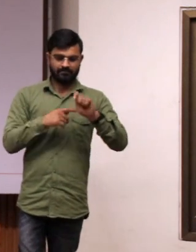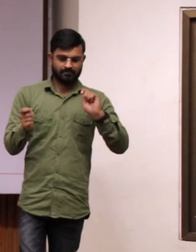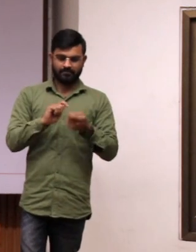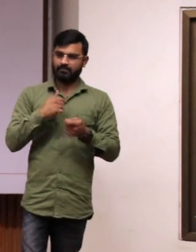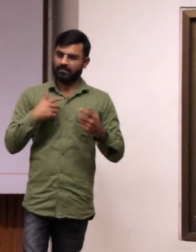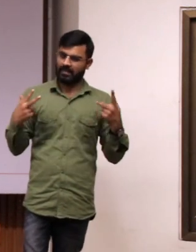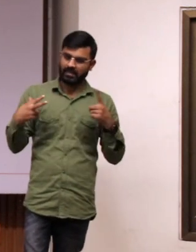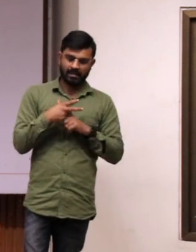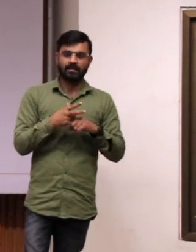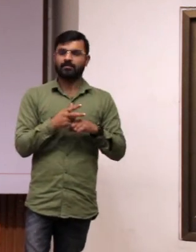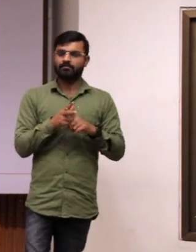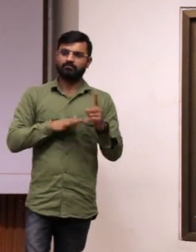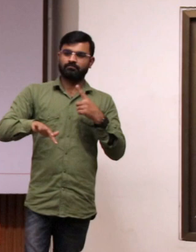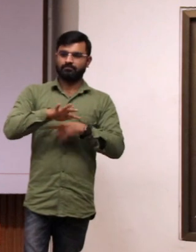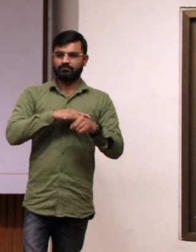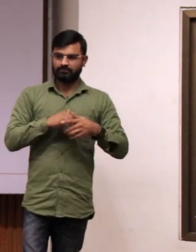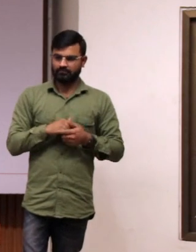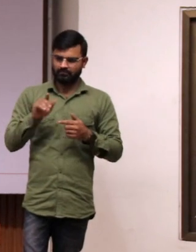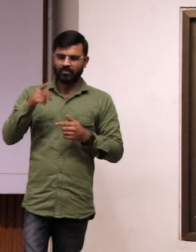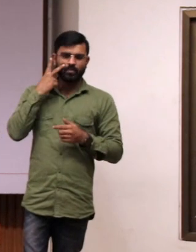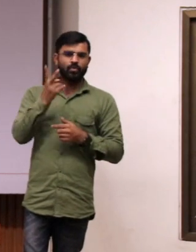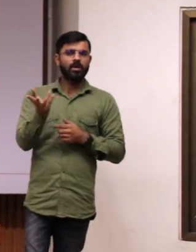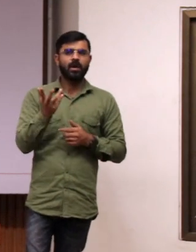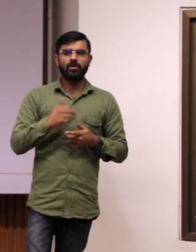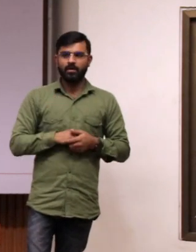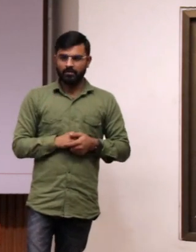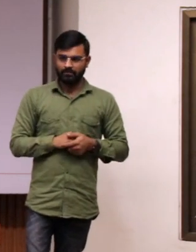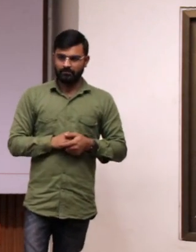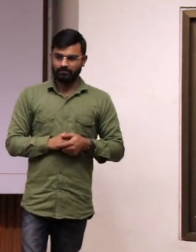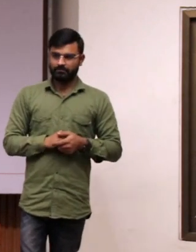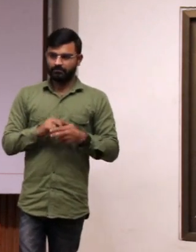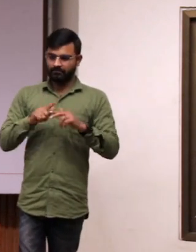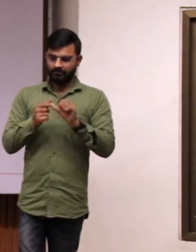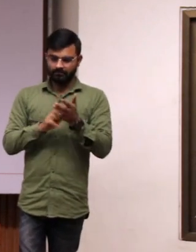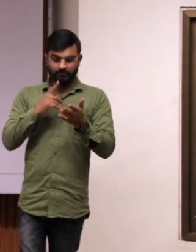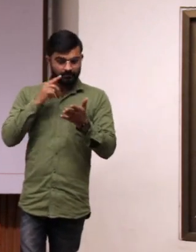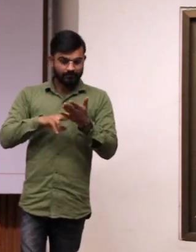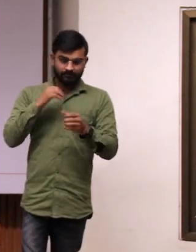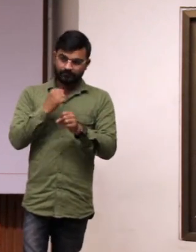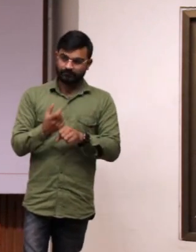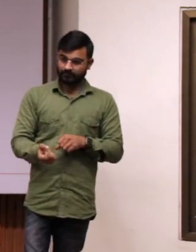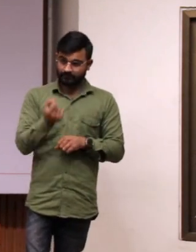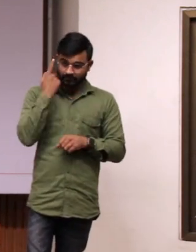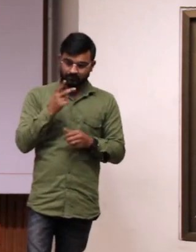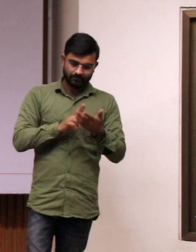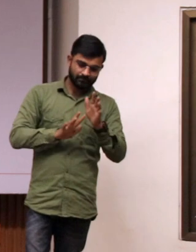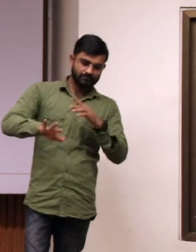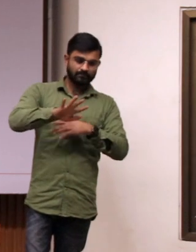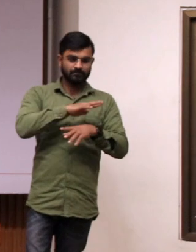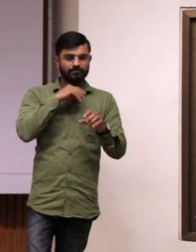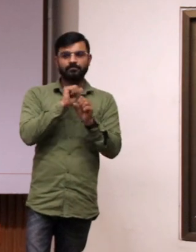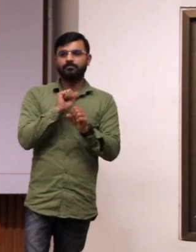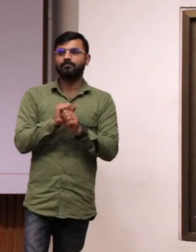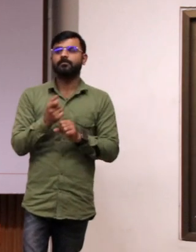we destructing the climate. So how do you see that our framing of terms, our understanding of nature and